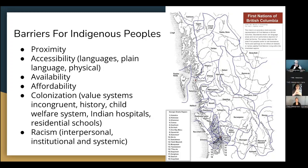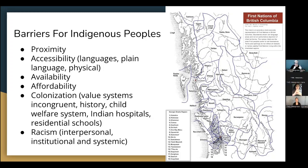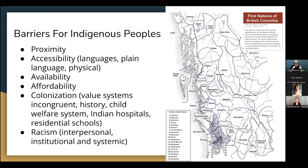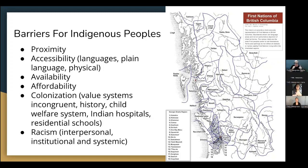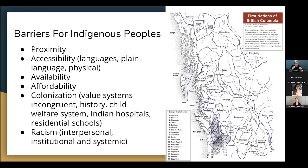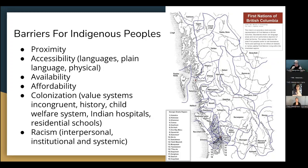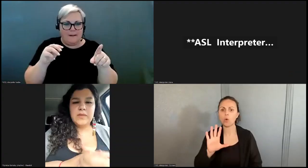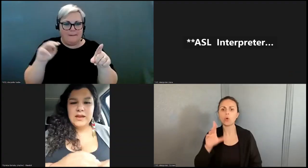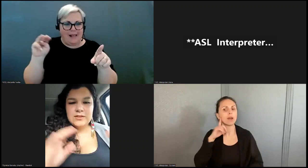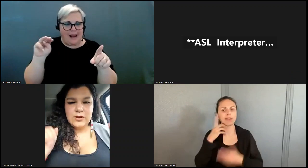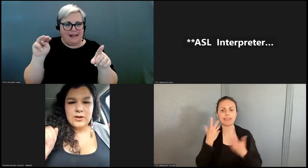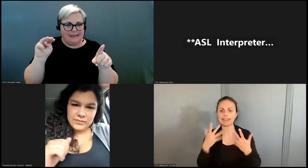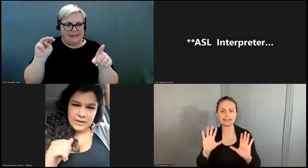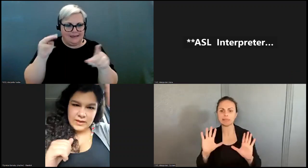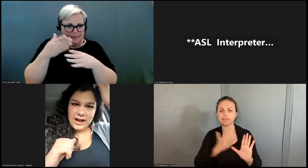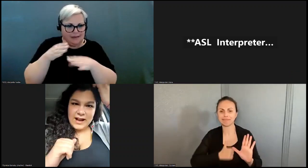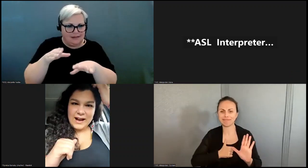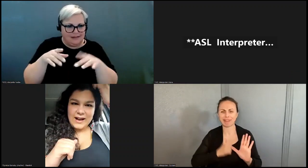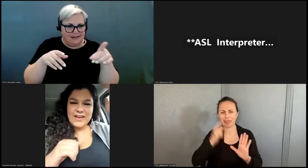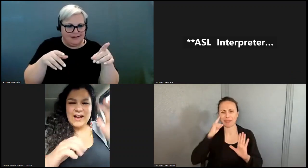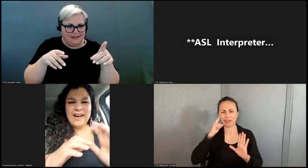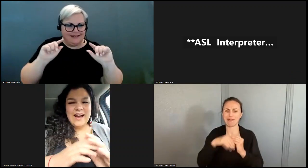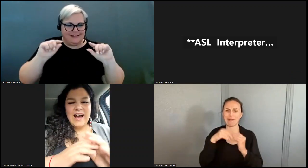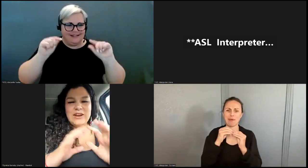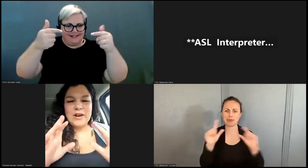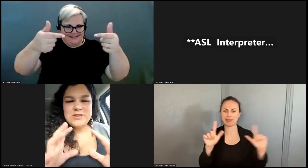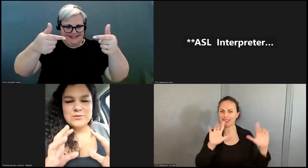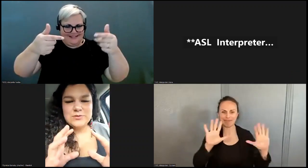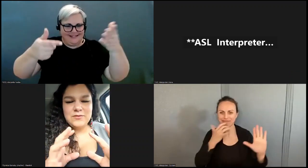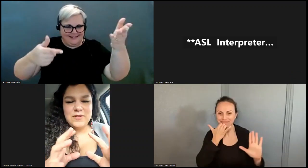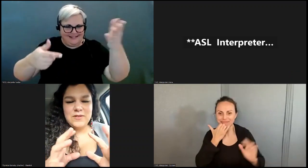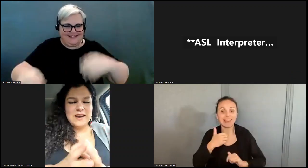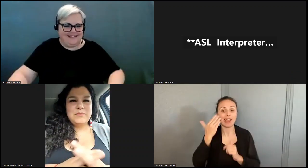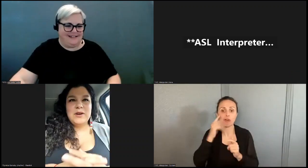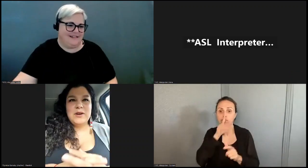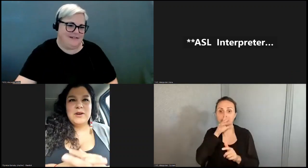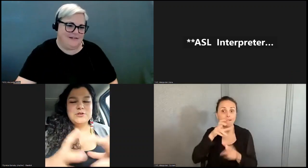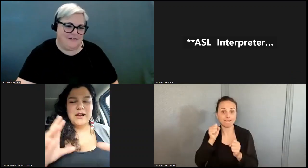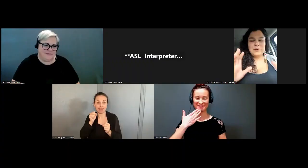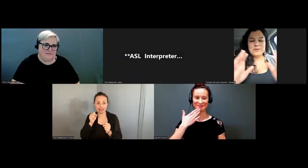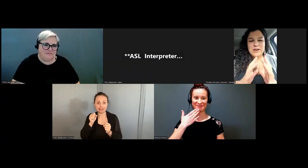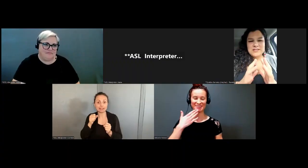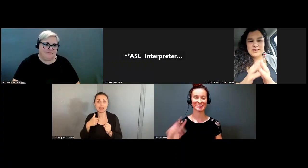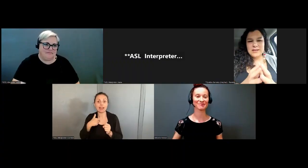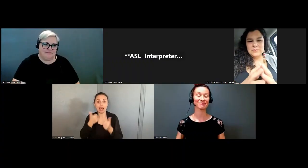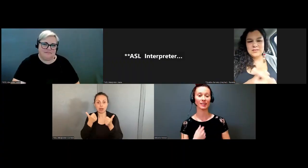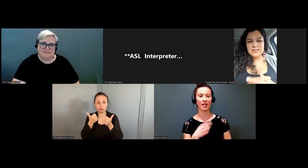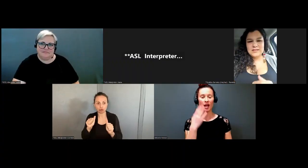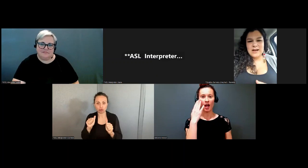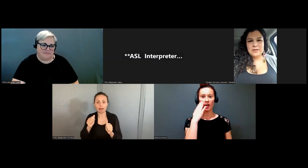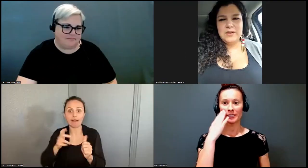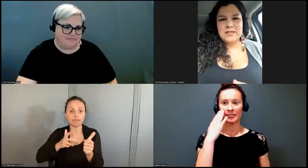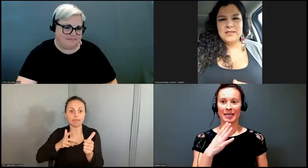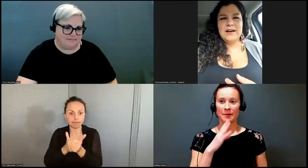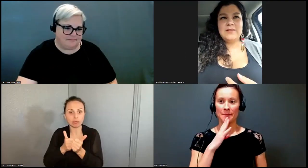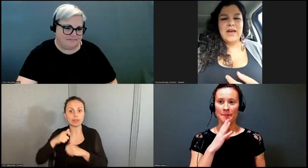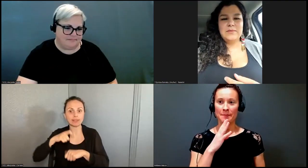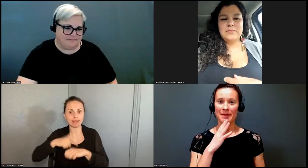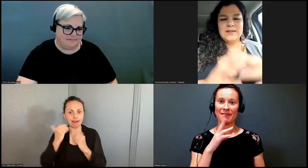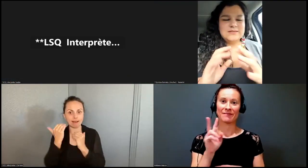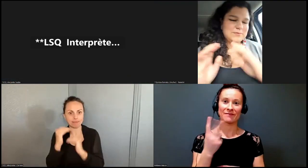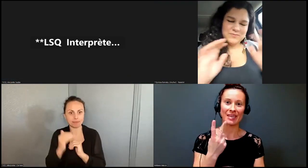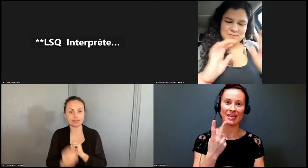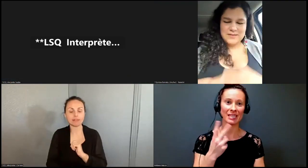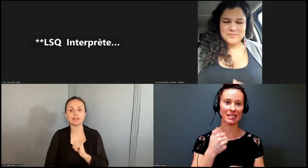Oh no, I think that's 3. Sorry. I know I talked really fast. I was trying to keep within the time limit that,